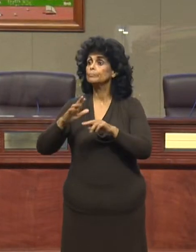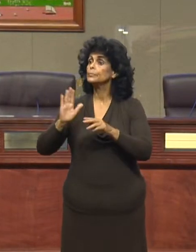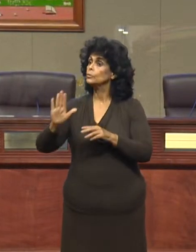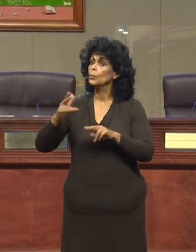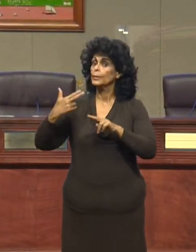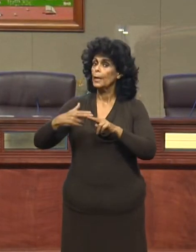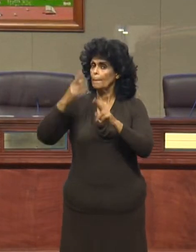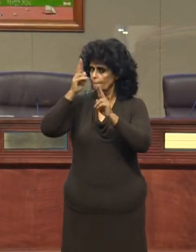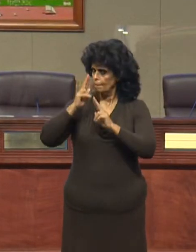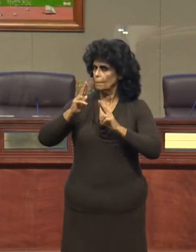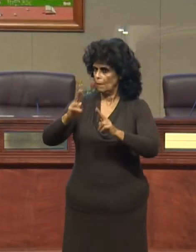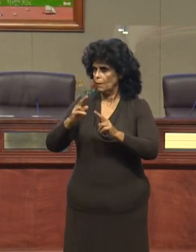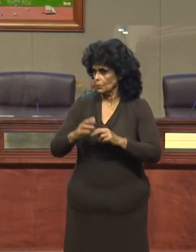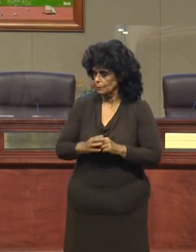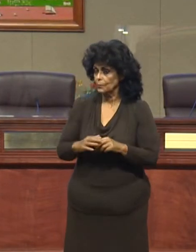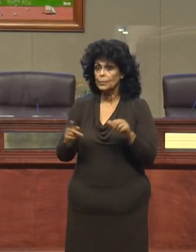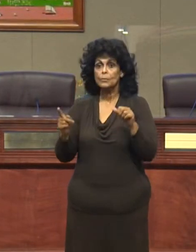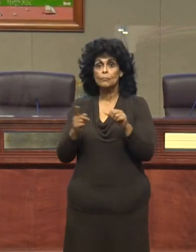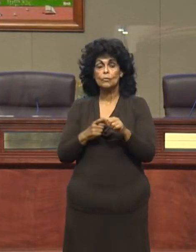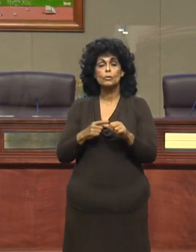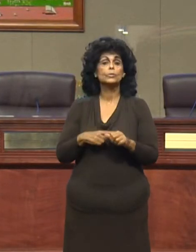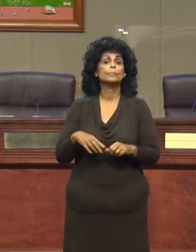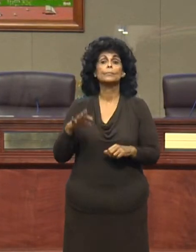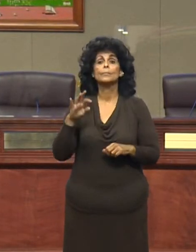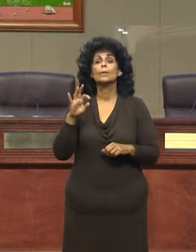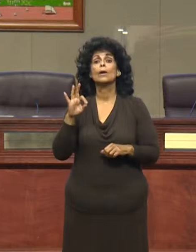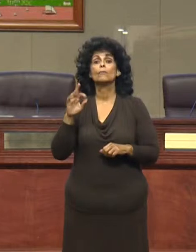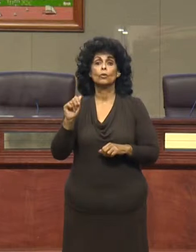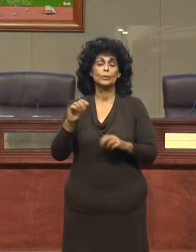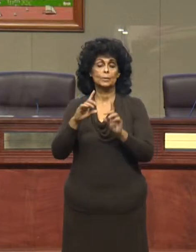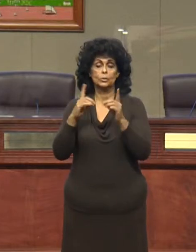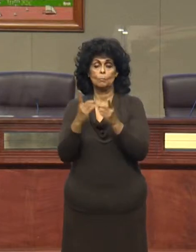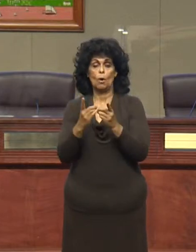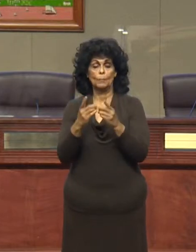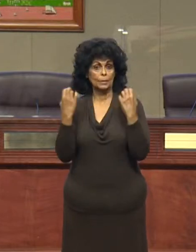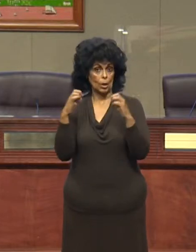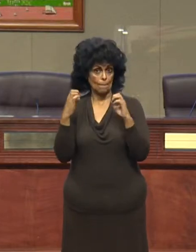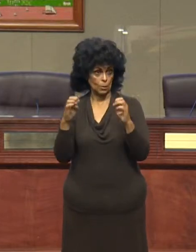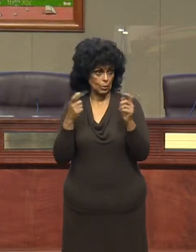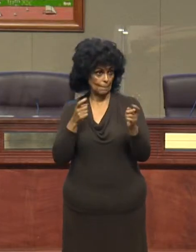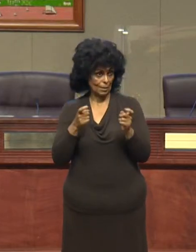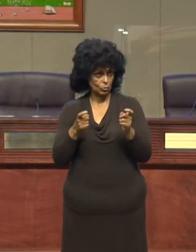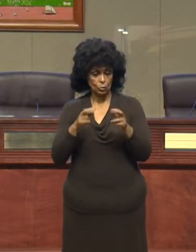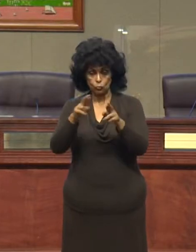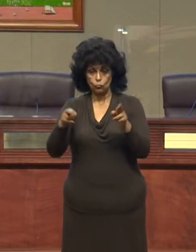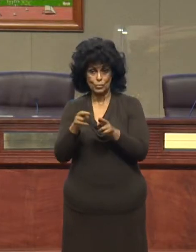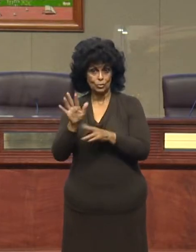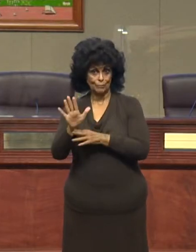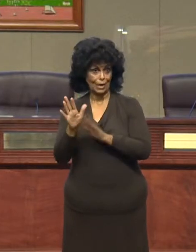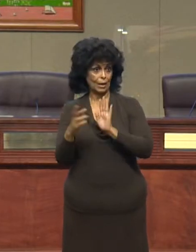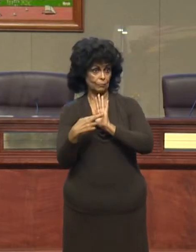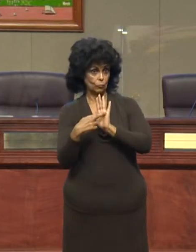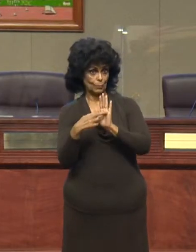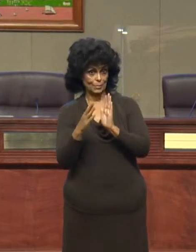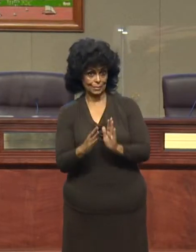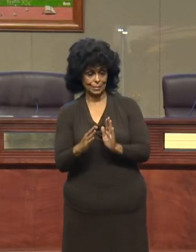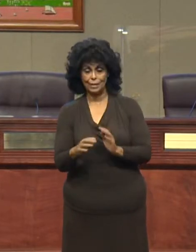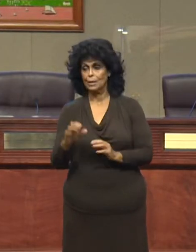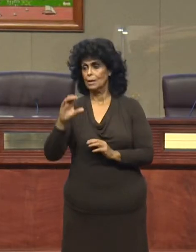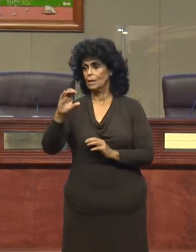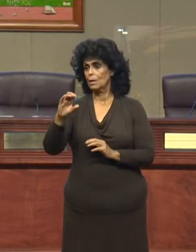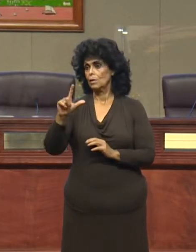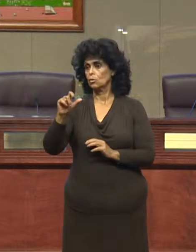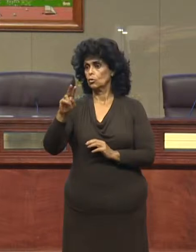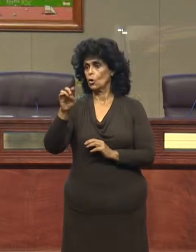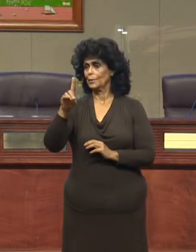with the Florida Department of Emergency Management Region 5 Representative, Ms. Claudia